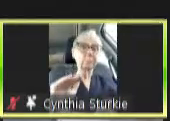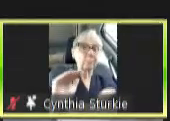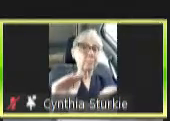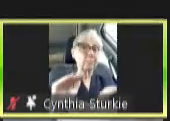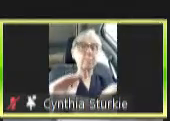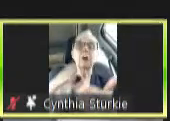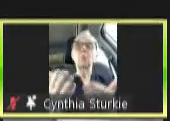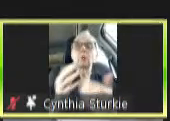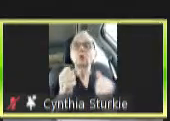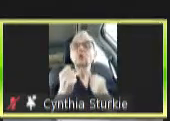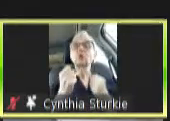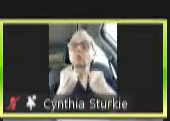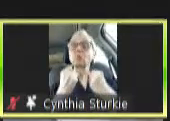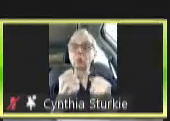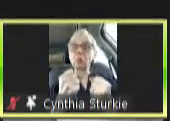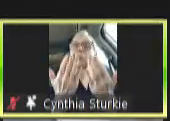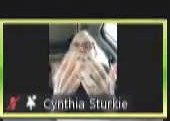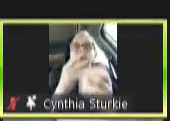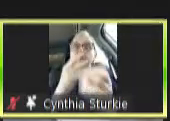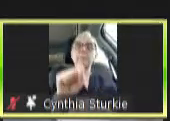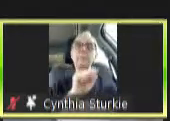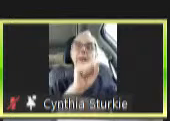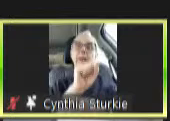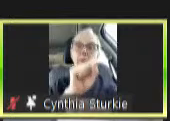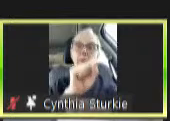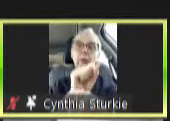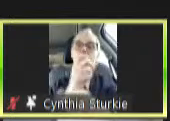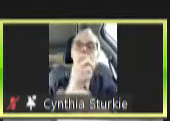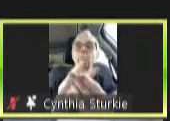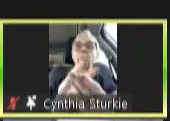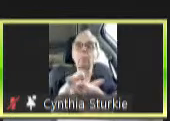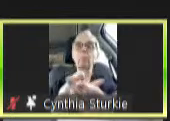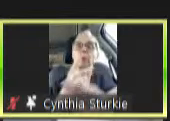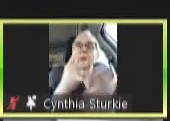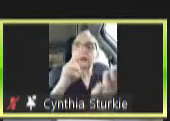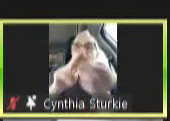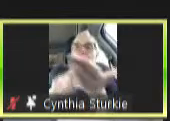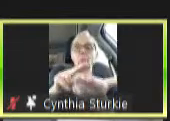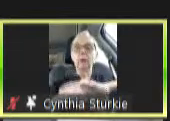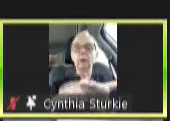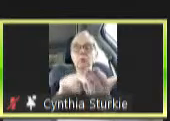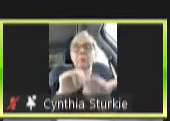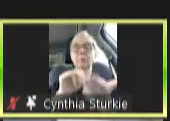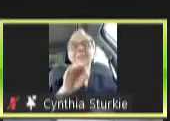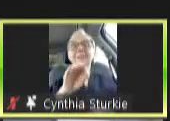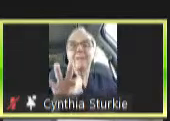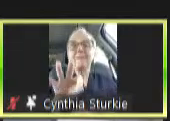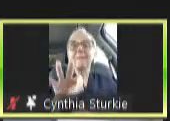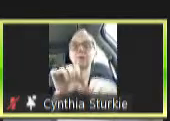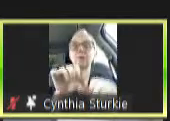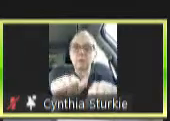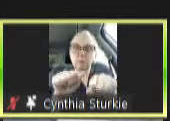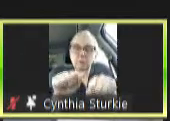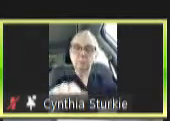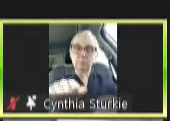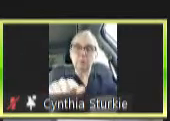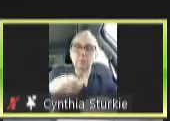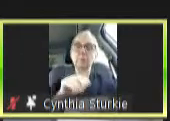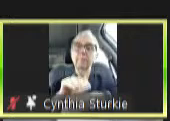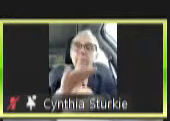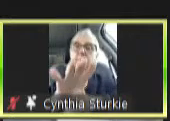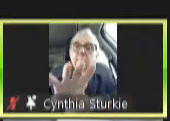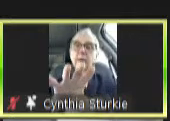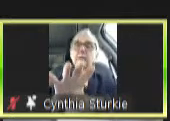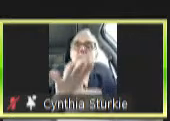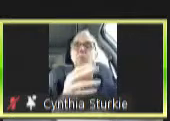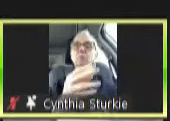people make an appointment or pre-register if possible. Also, advise people to maybe identify 2